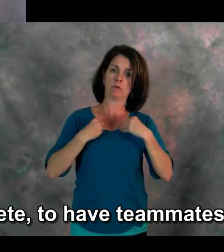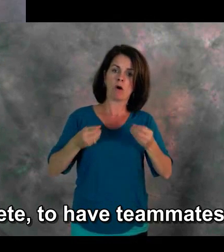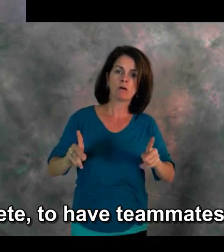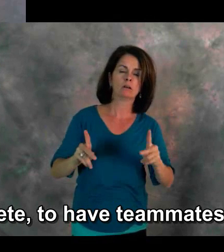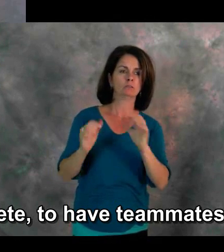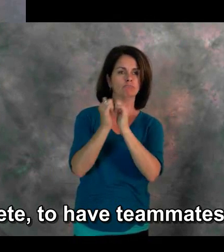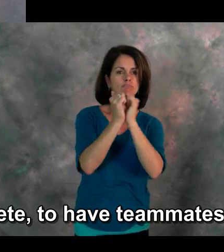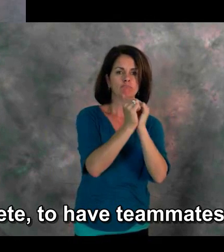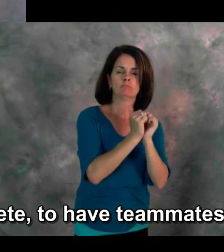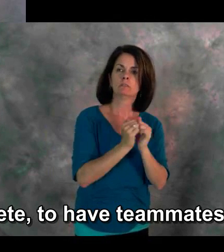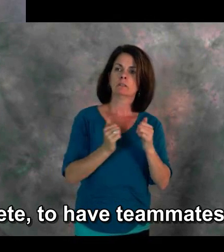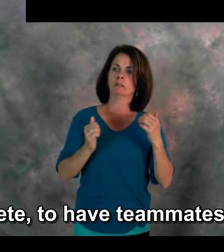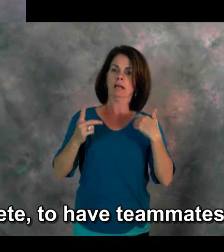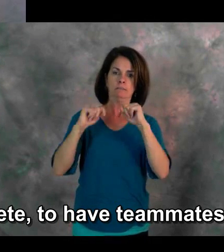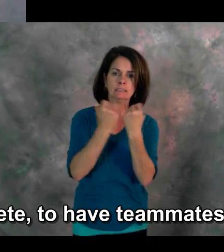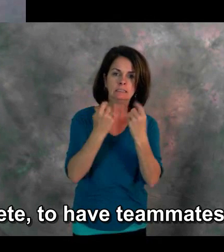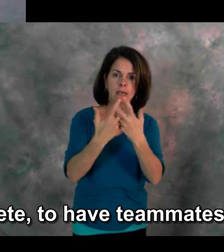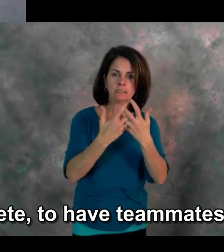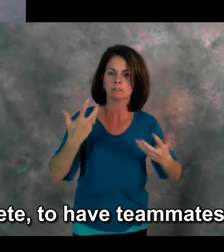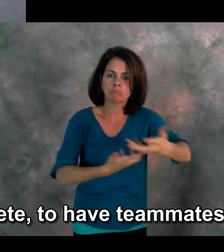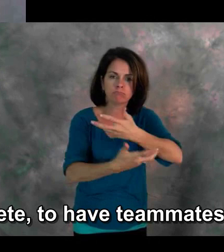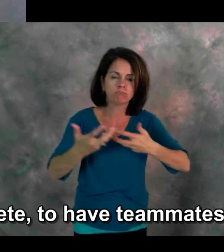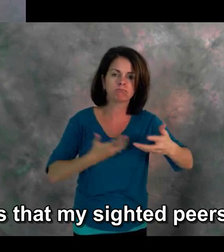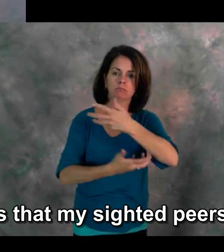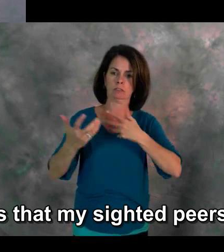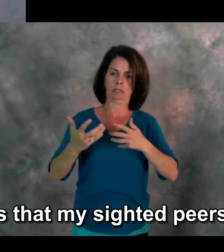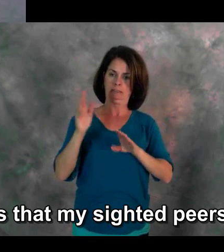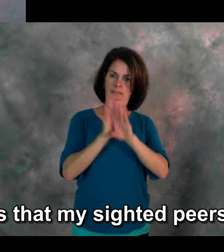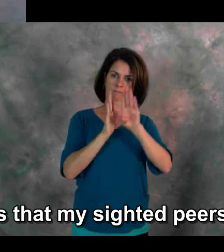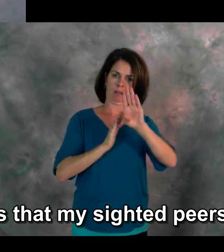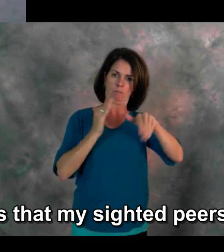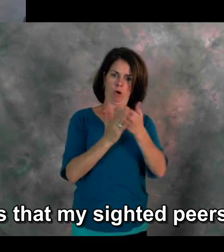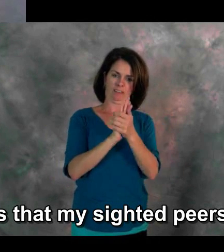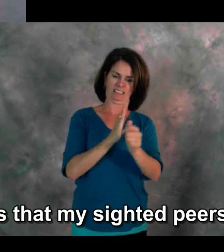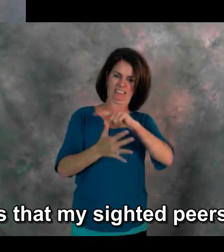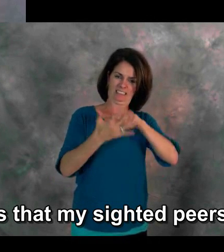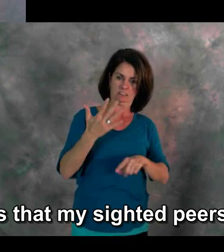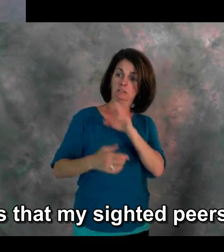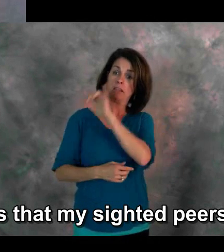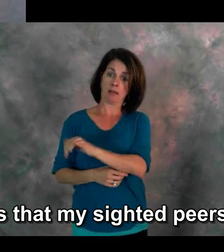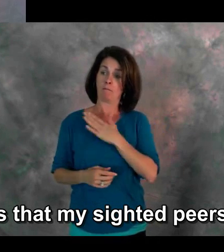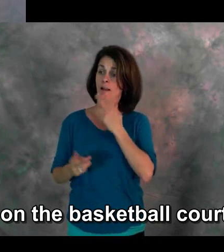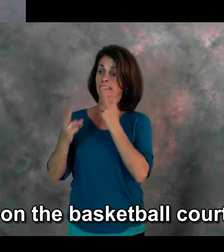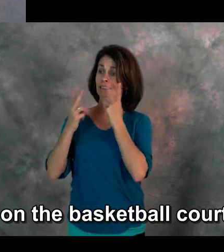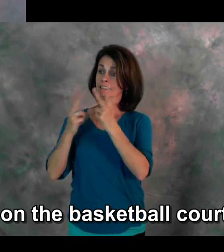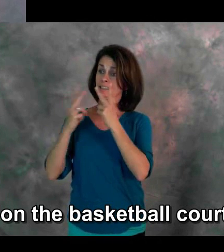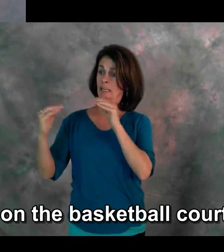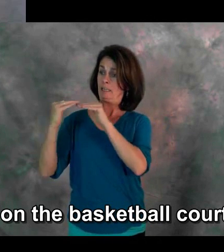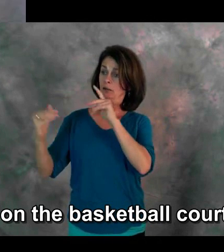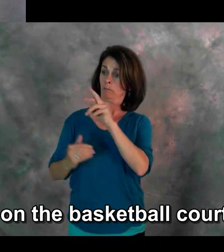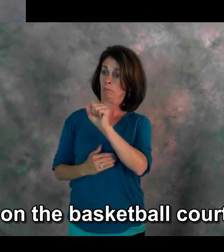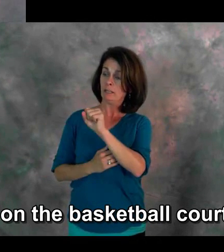an opportunity to compete, to have teammates, to gain all of those skills that my sighted peers